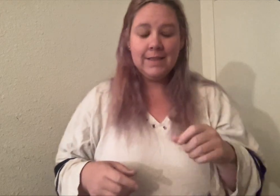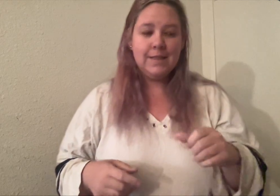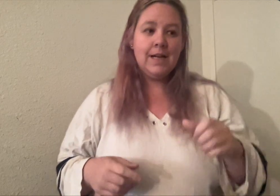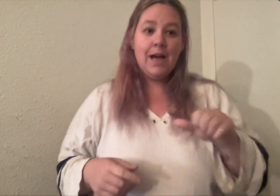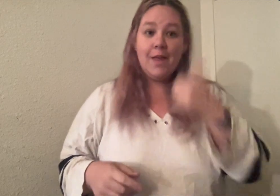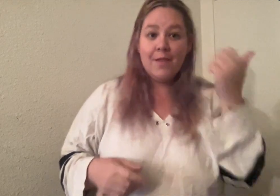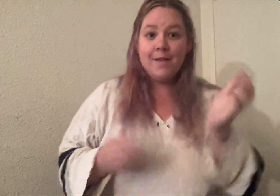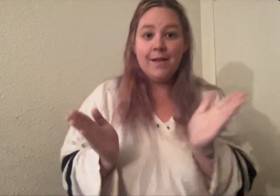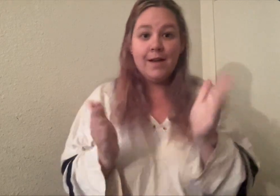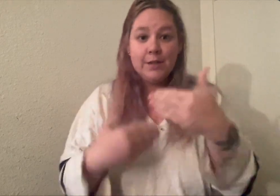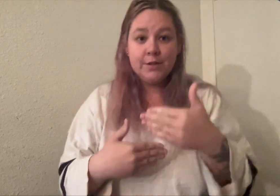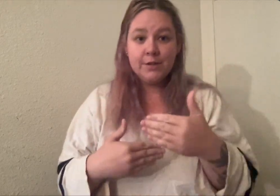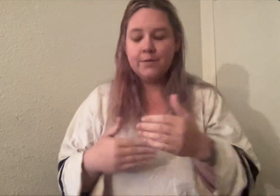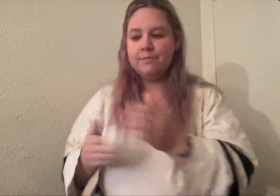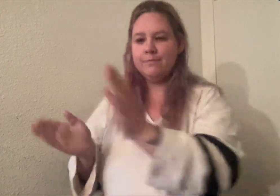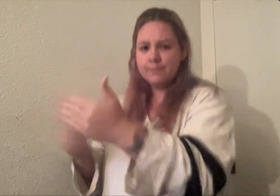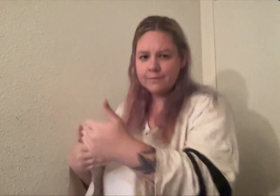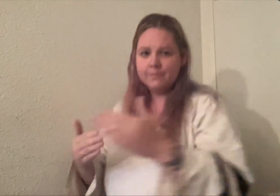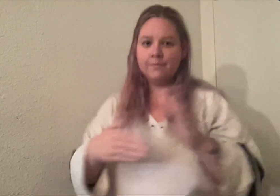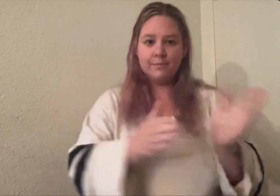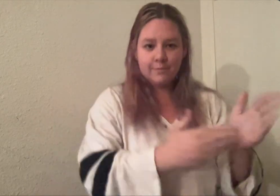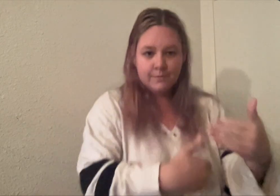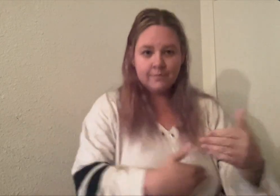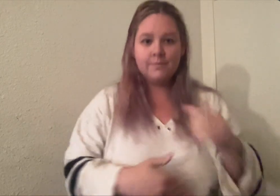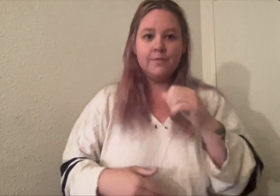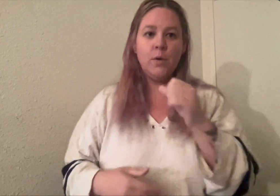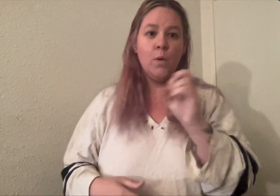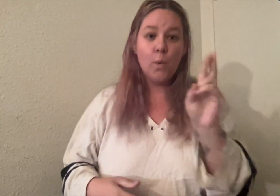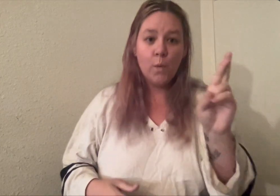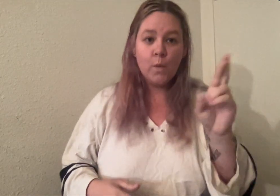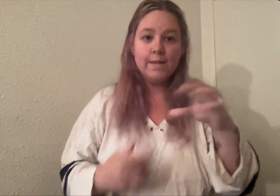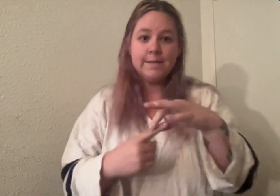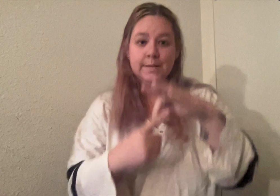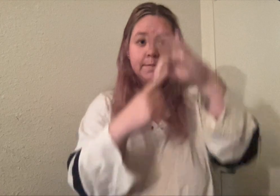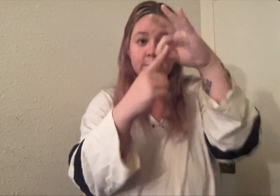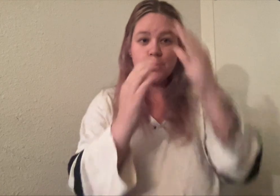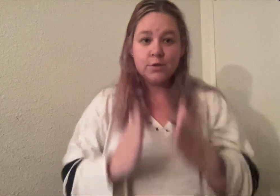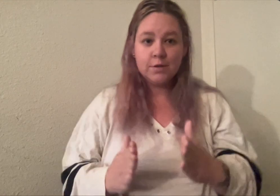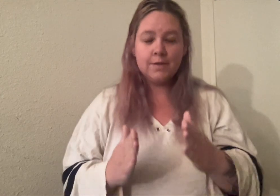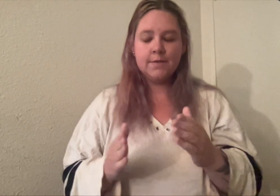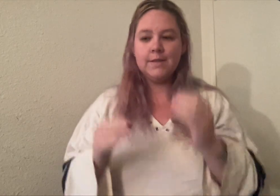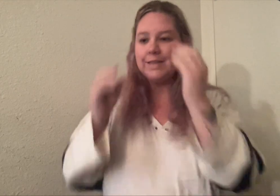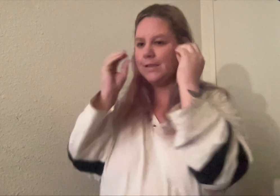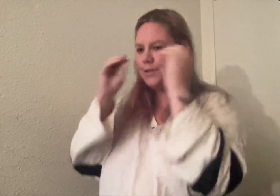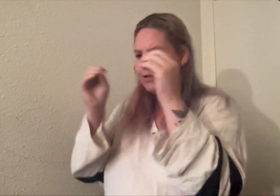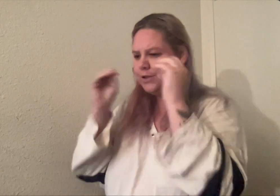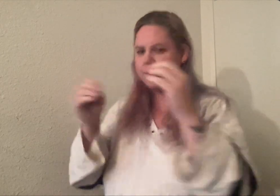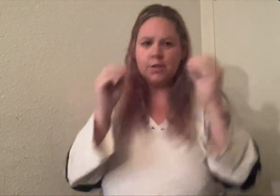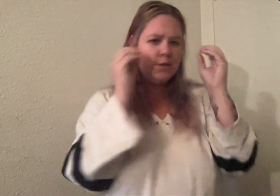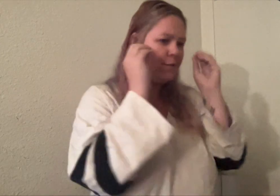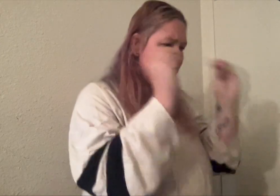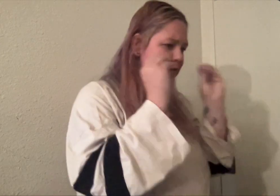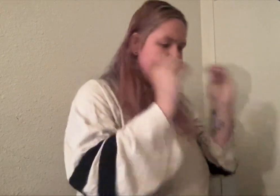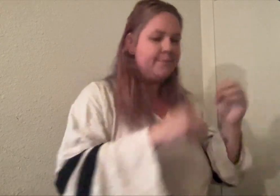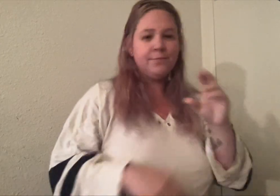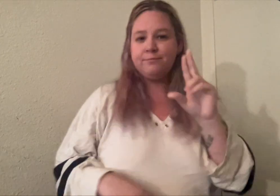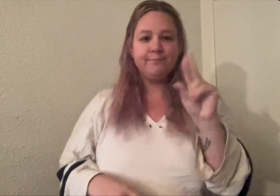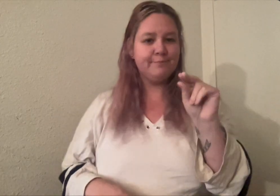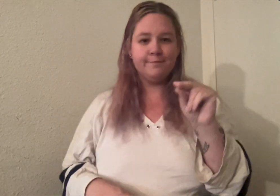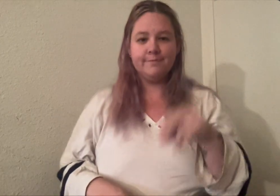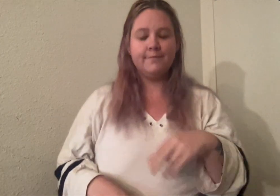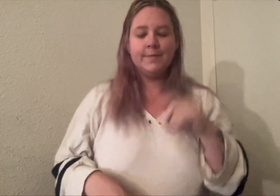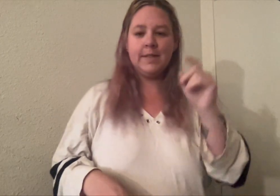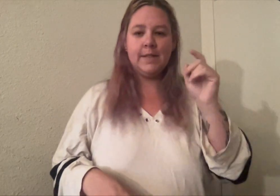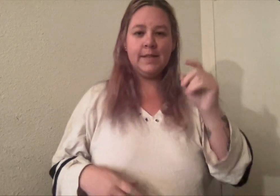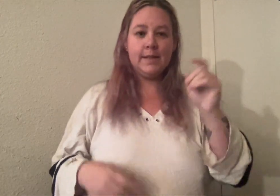a specialist coming into the building to teach our classes. What we can do as good content area specialists is integrate reading